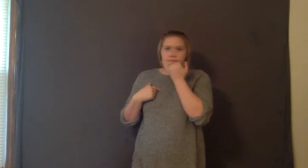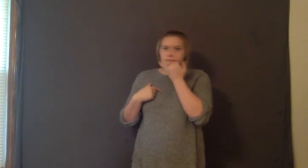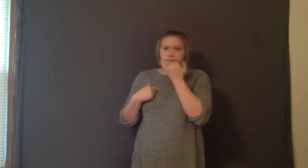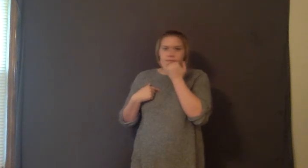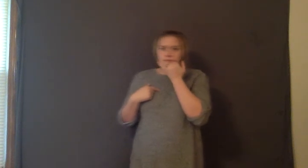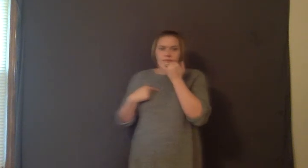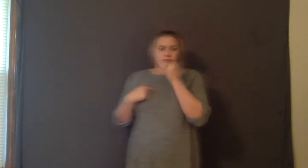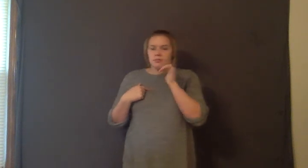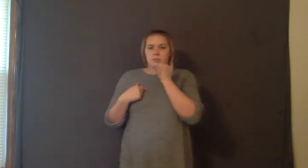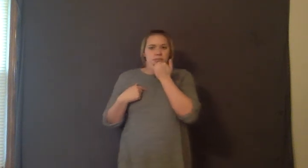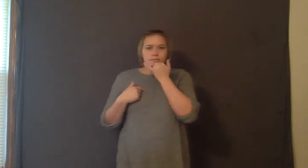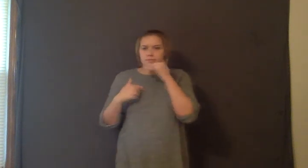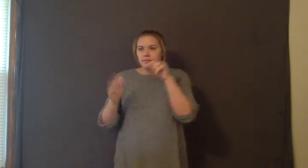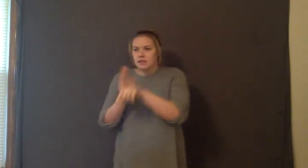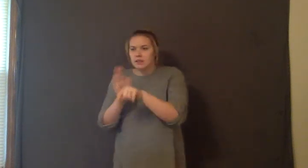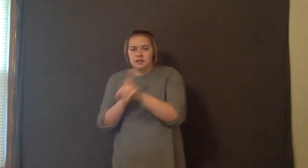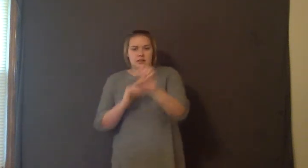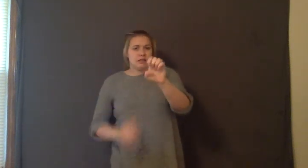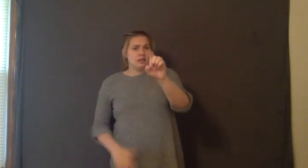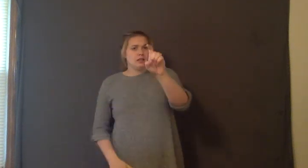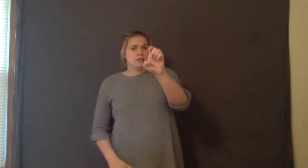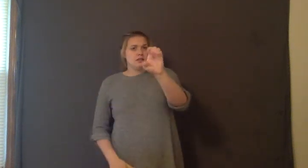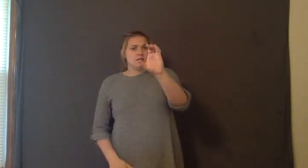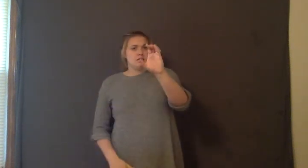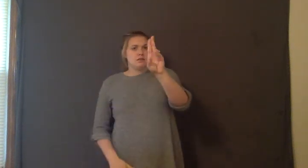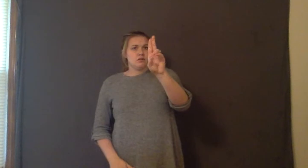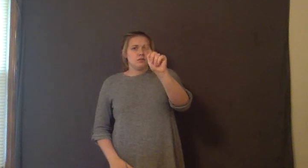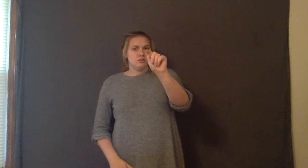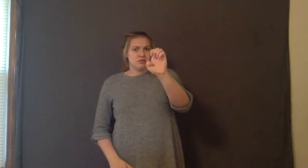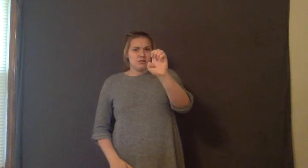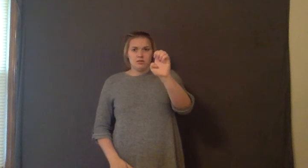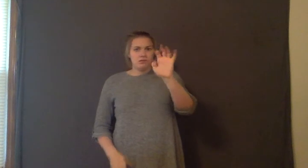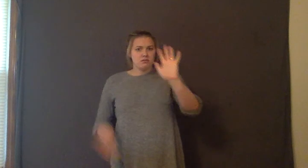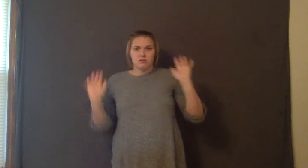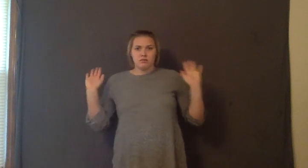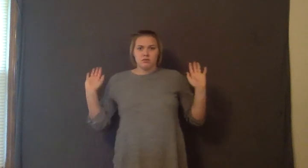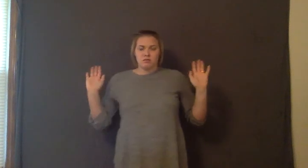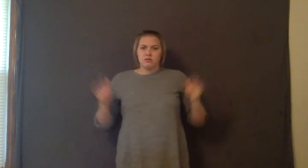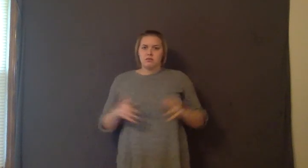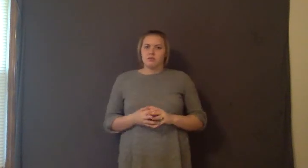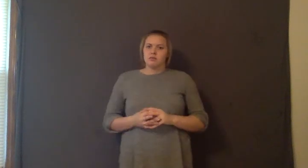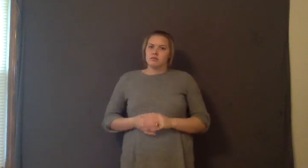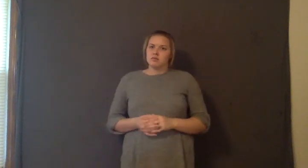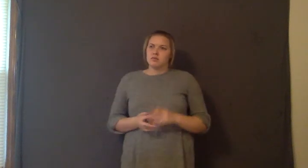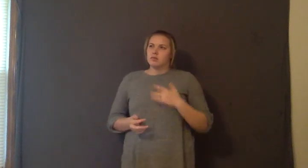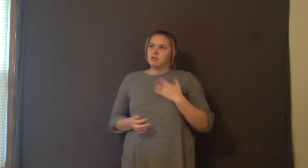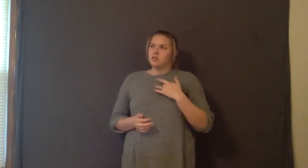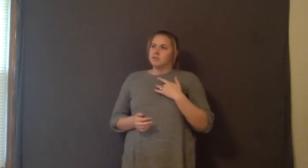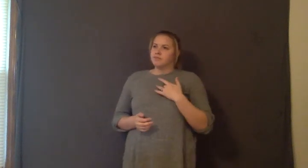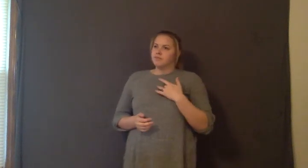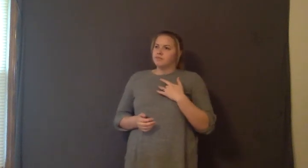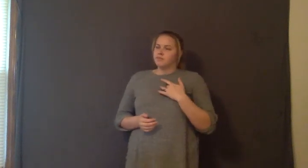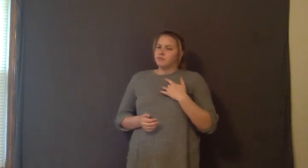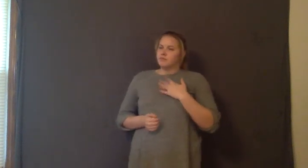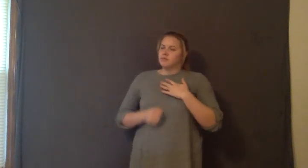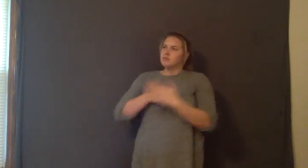people. And I thought about that. What would it feel like to be living in a world where the nation